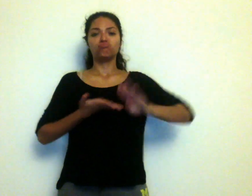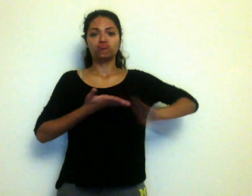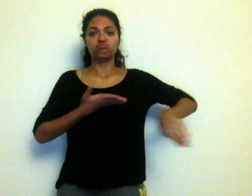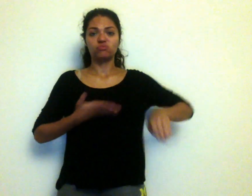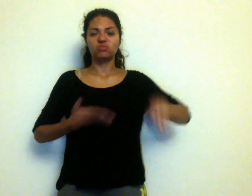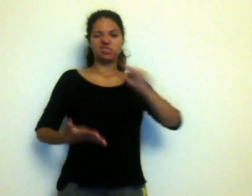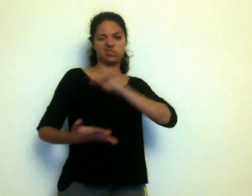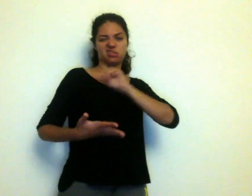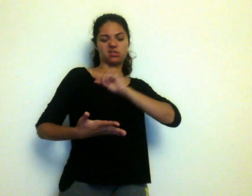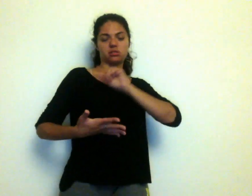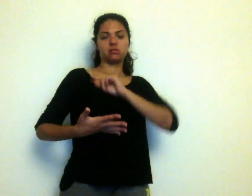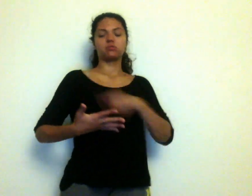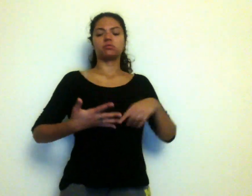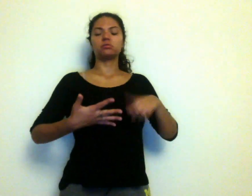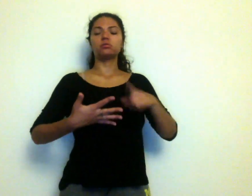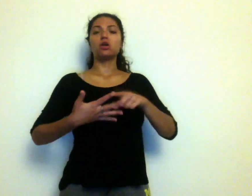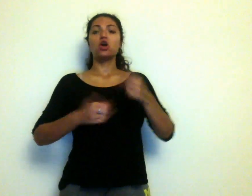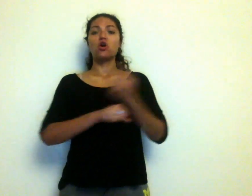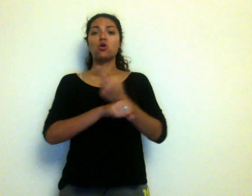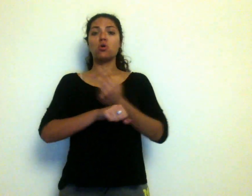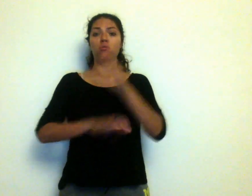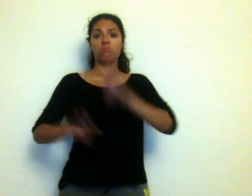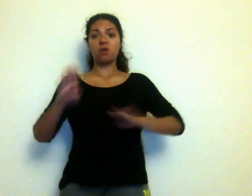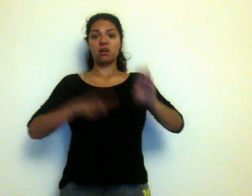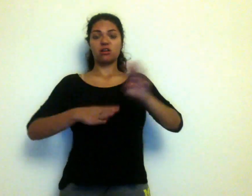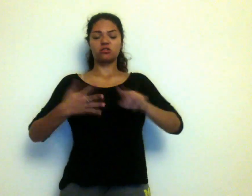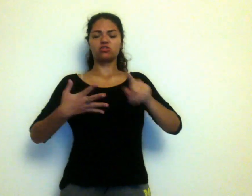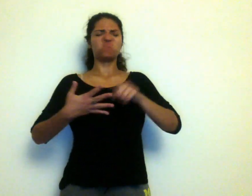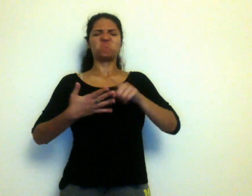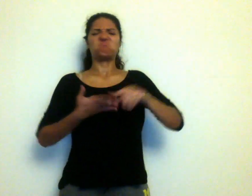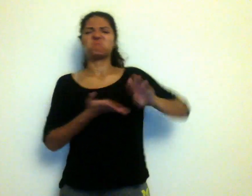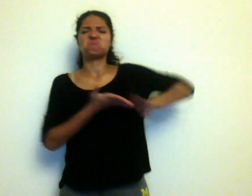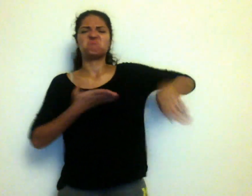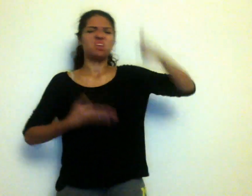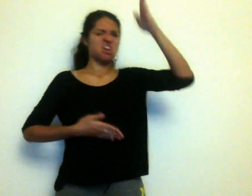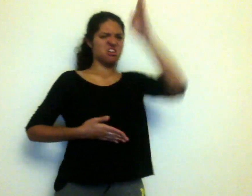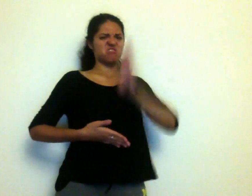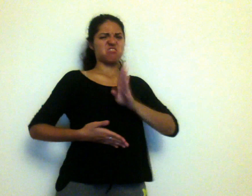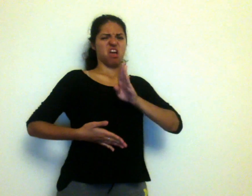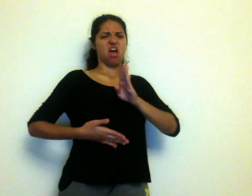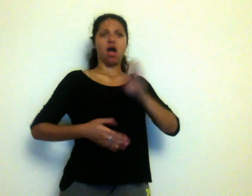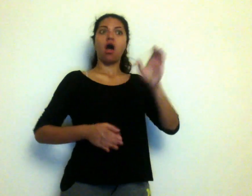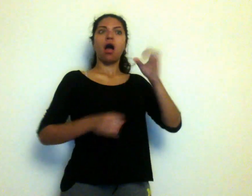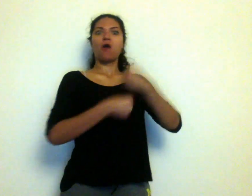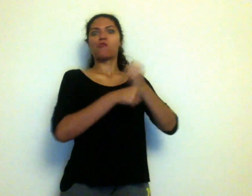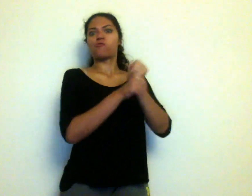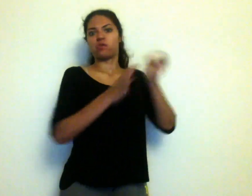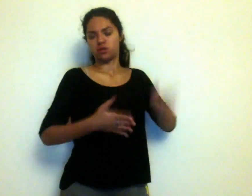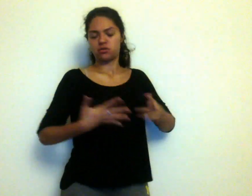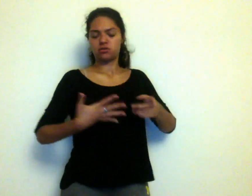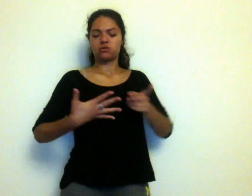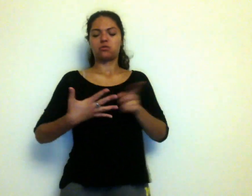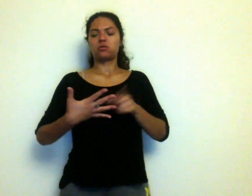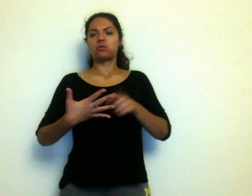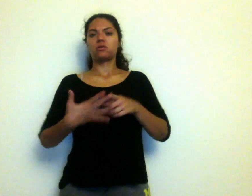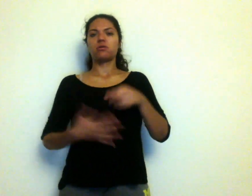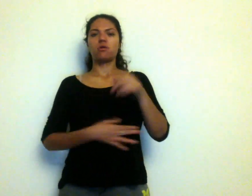he was through there, exit God as creator. Then he took us to theoretical physics with relativity, exit a moral law